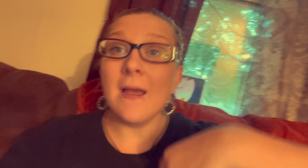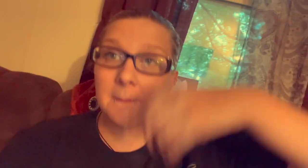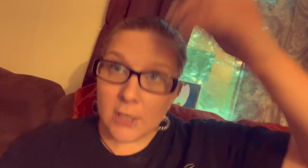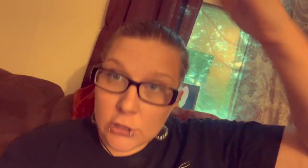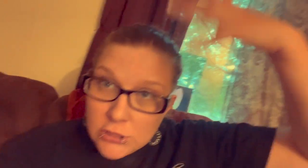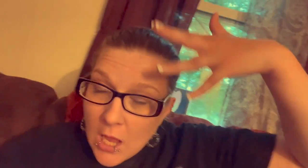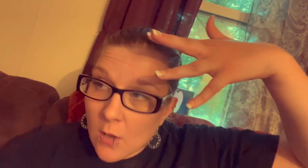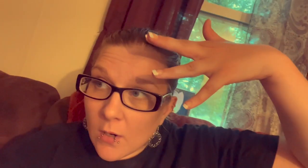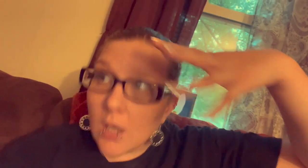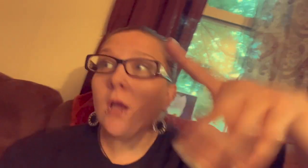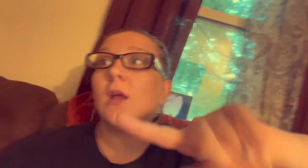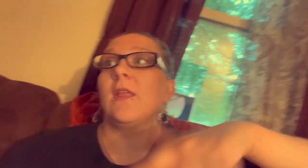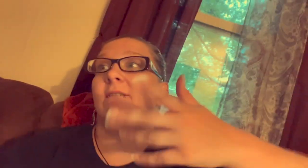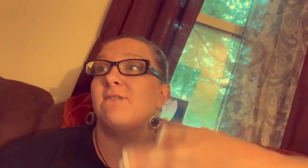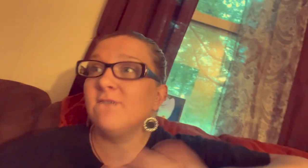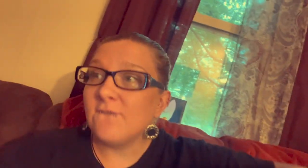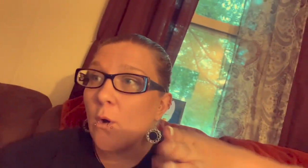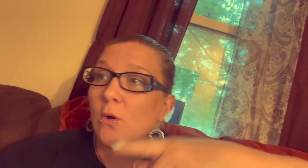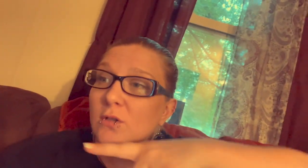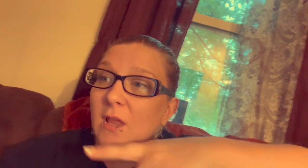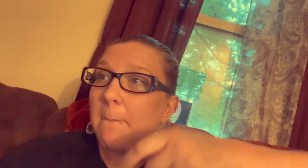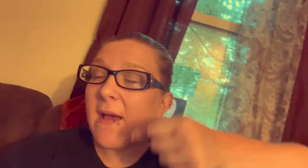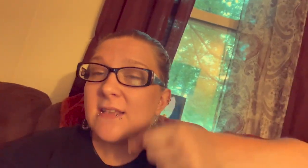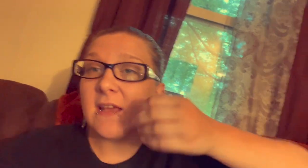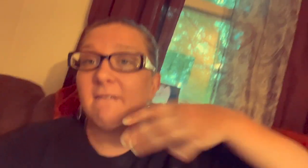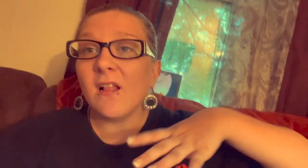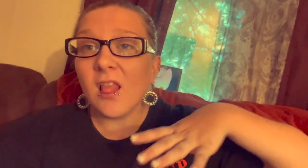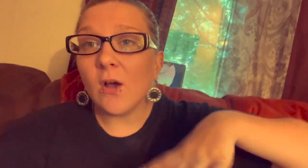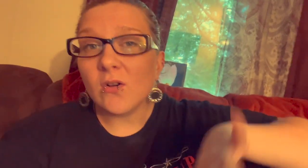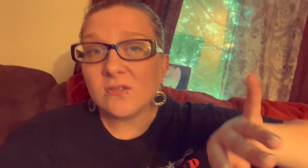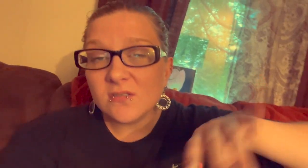gonna shower and then fold the basket of clothes.